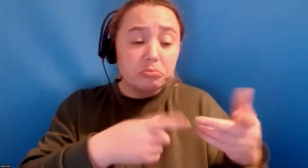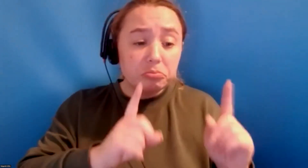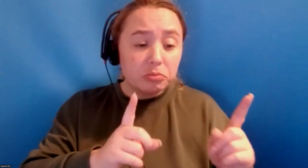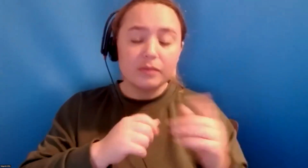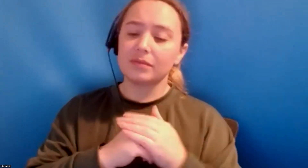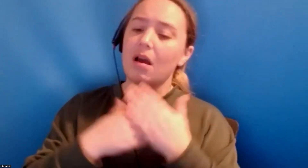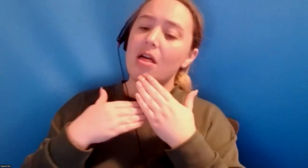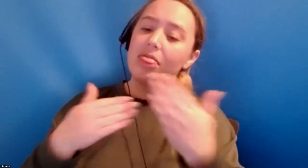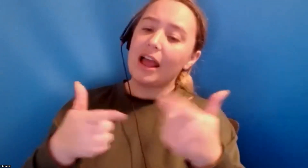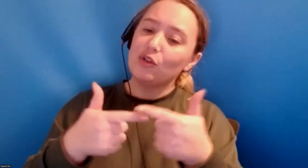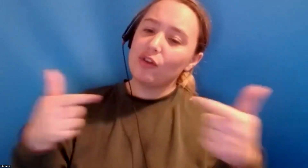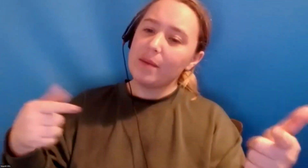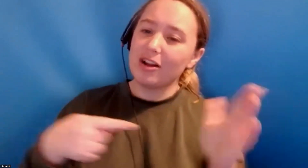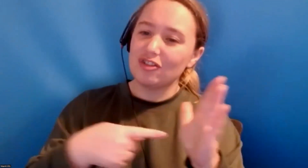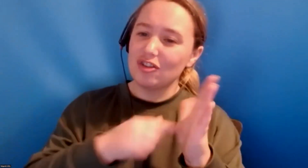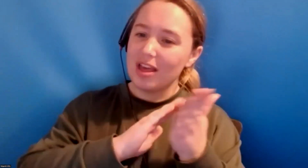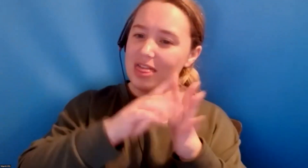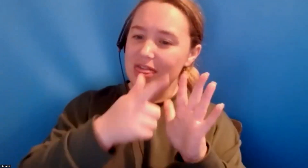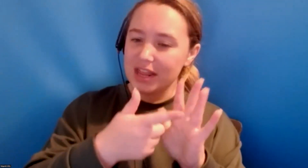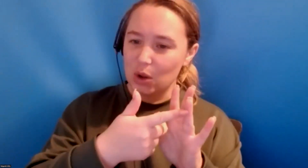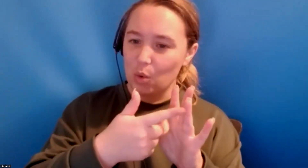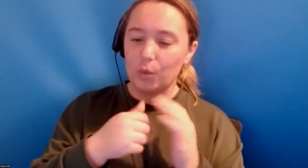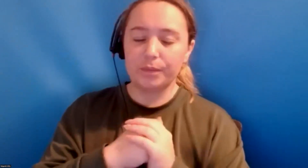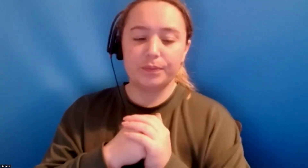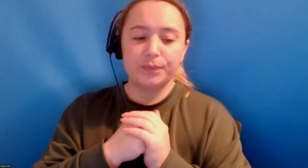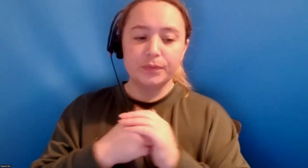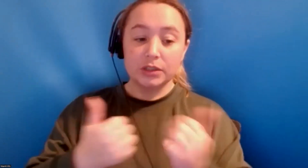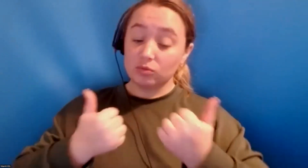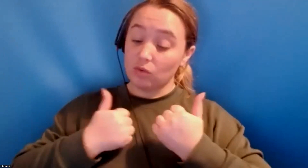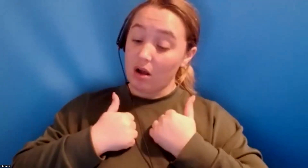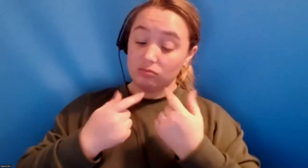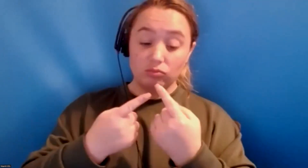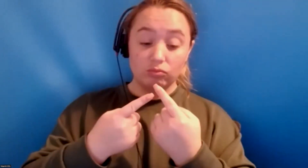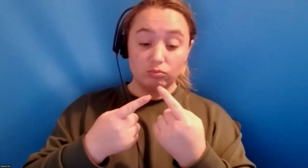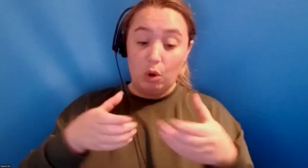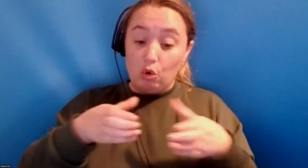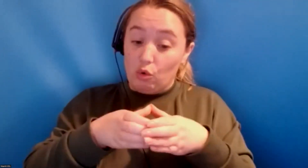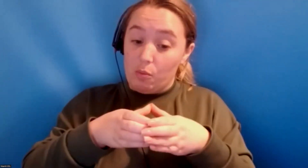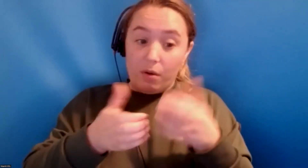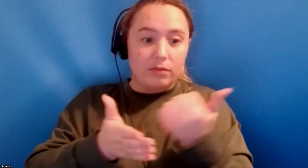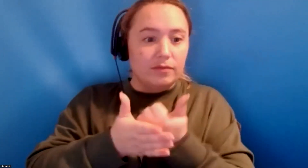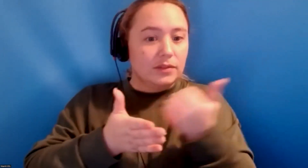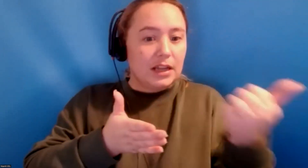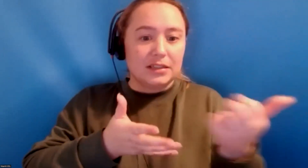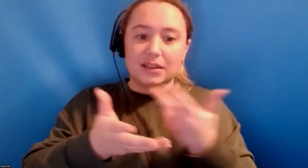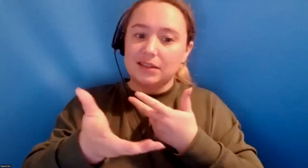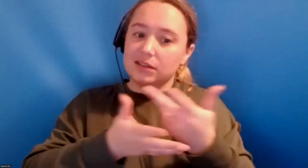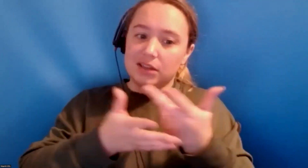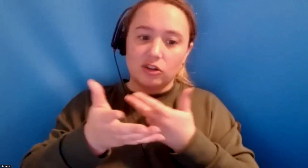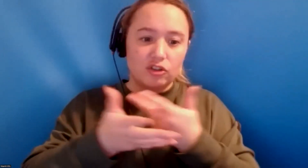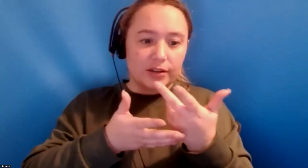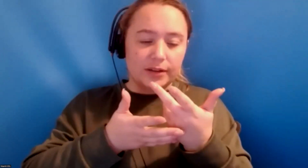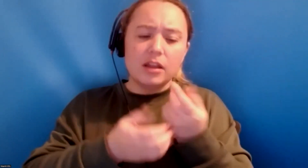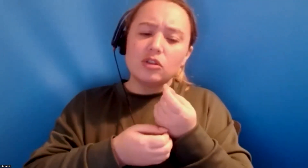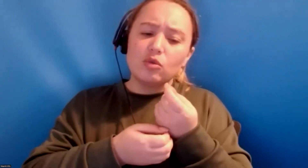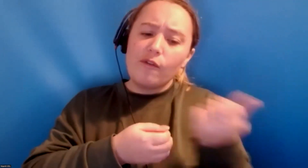much, Theo. I think our room was brilliant. We had some fantastic discussion. A couple of key themes